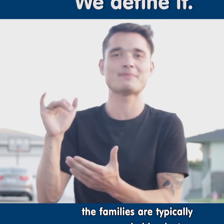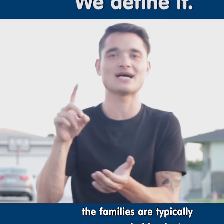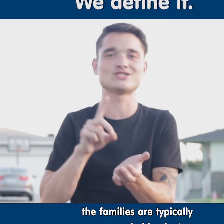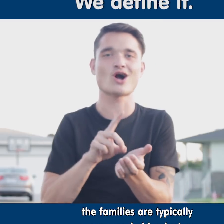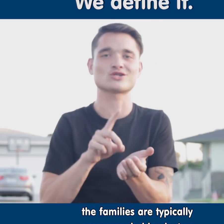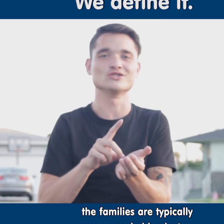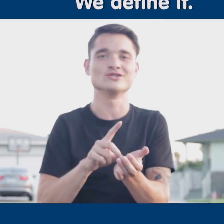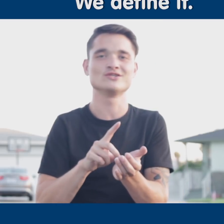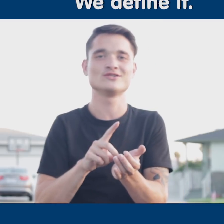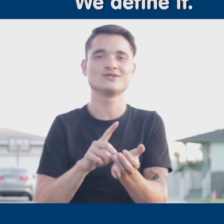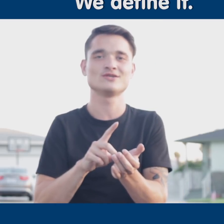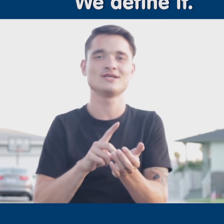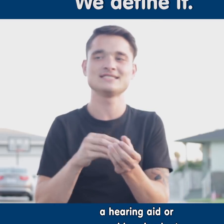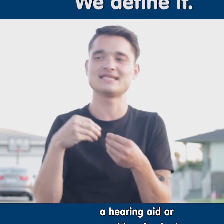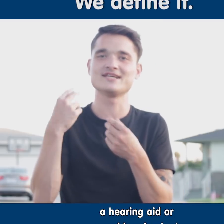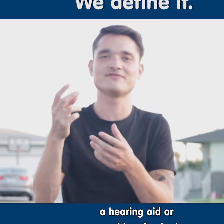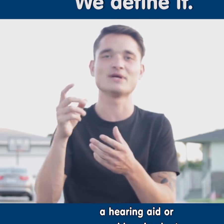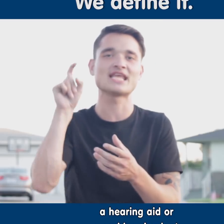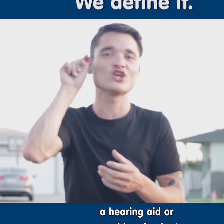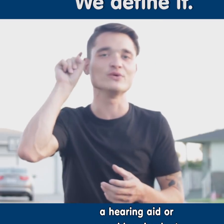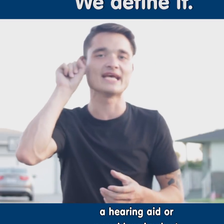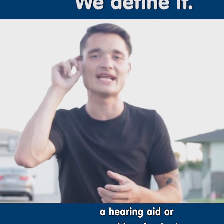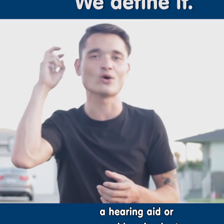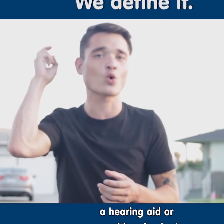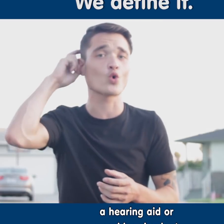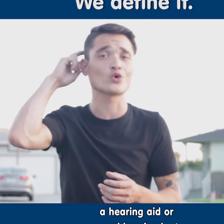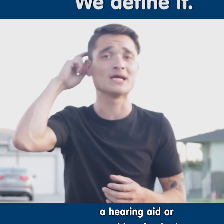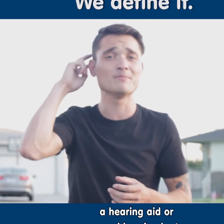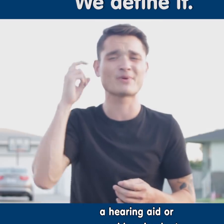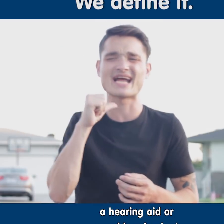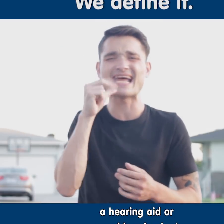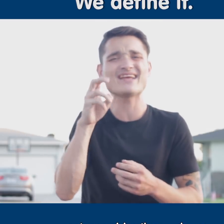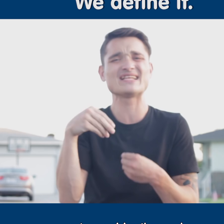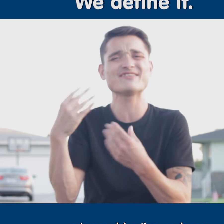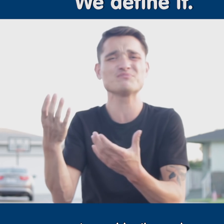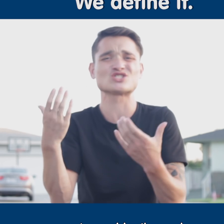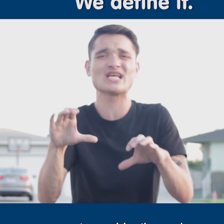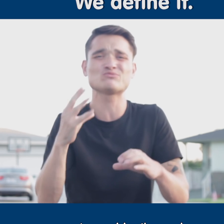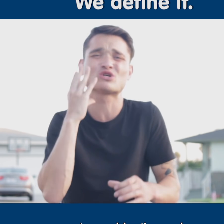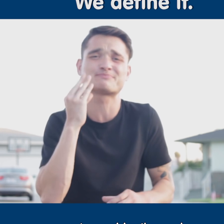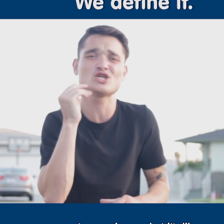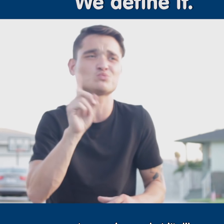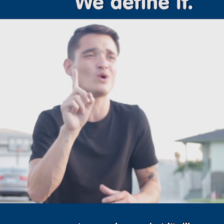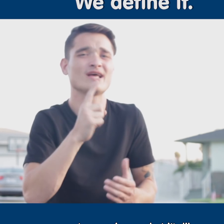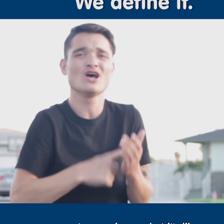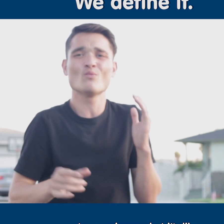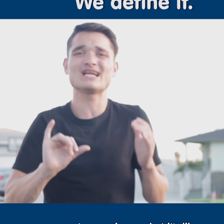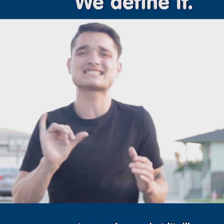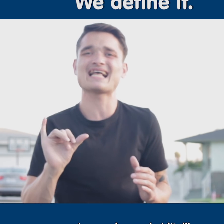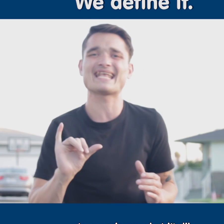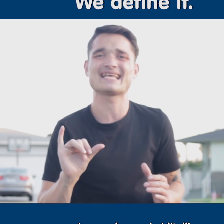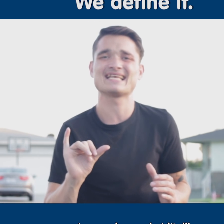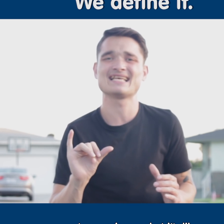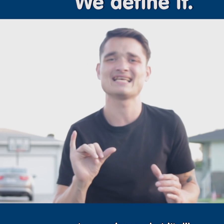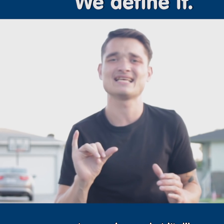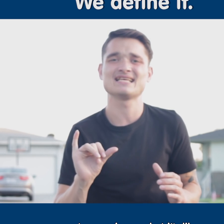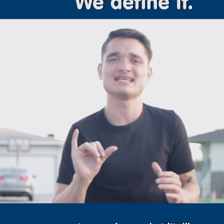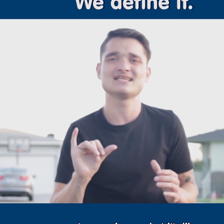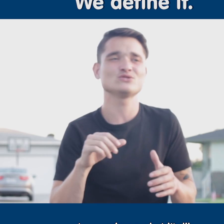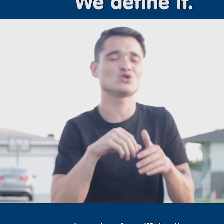doctors a hearing aid or a cochlear implant, not even giving them a chance to experience what it's like to grow